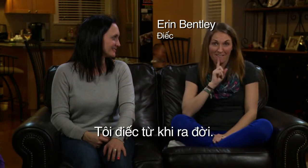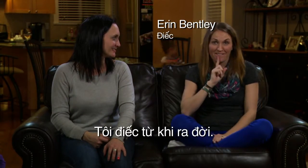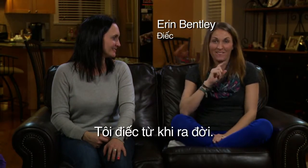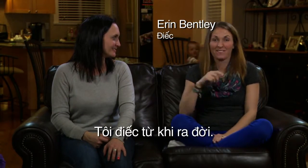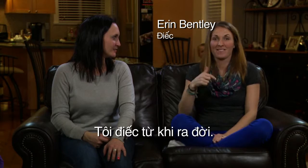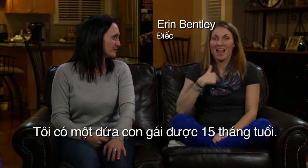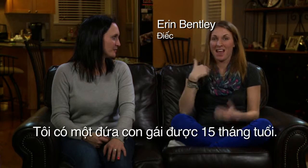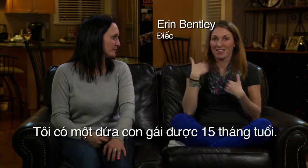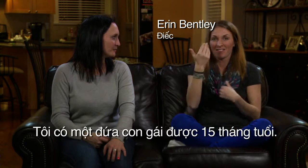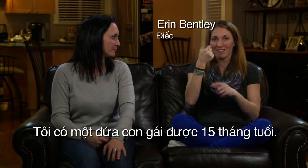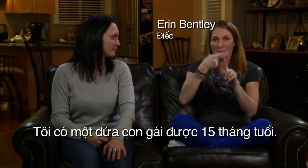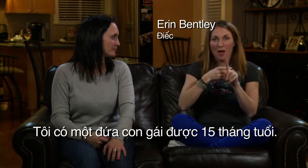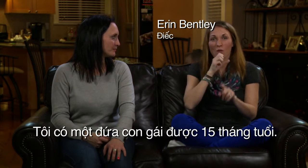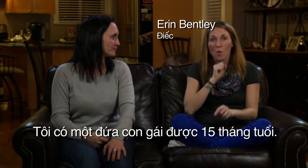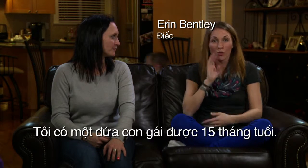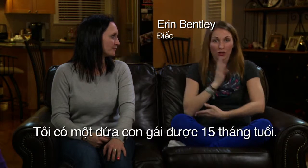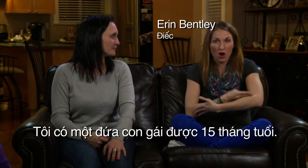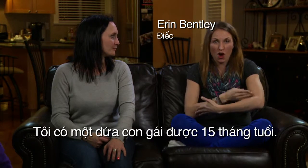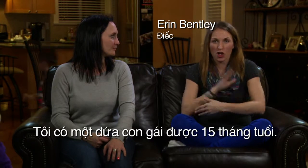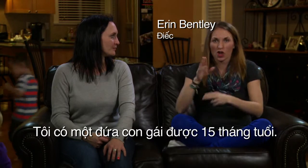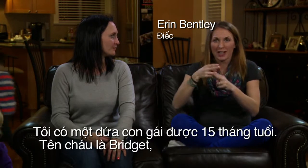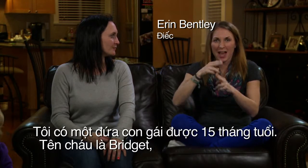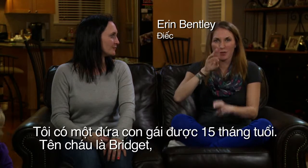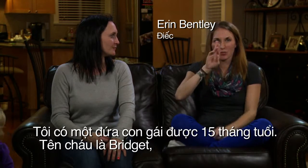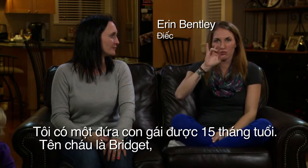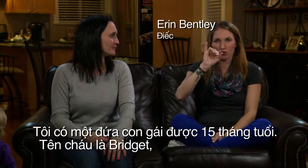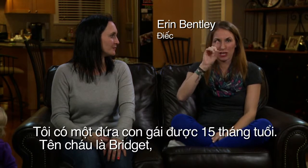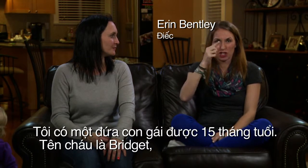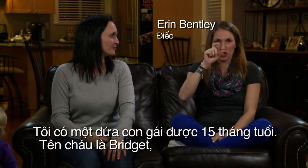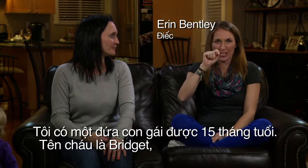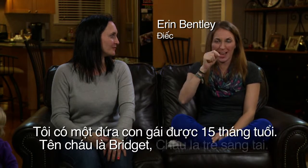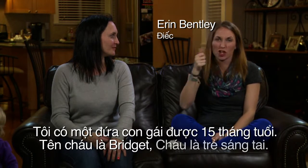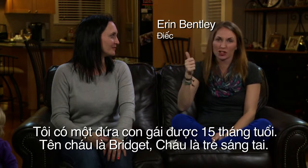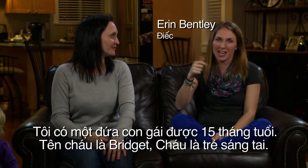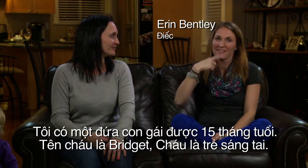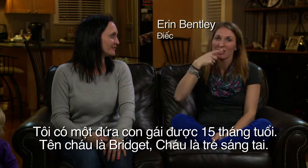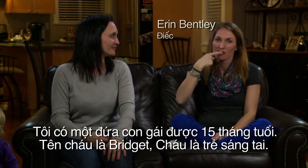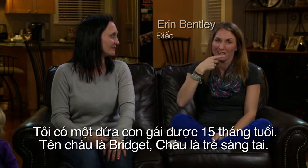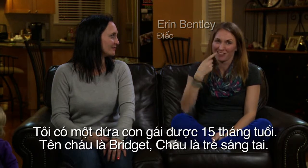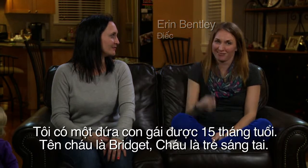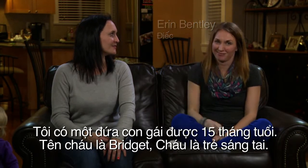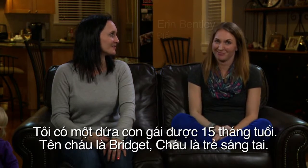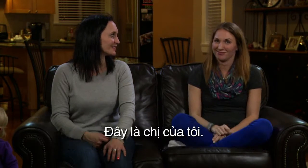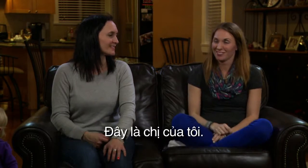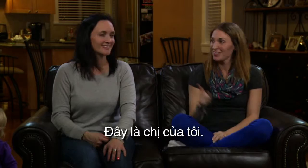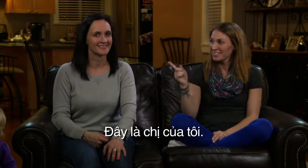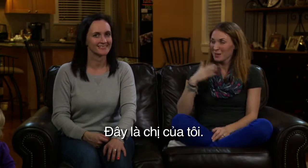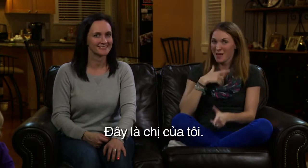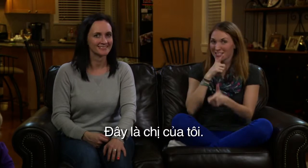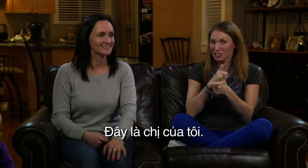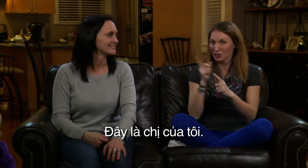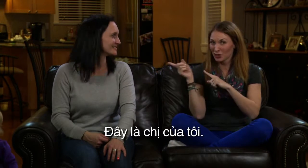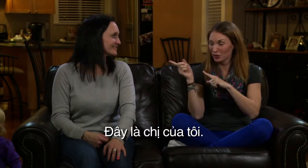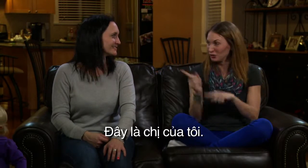deaf. I have a 50-month-old daughter. Her name is Bridget and she's hearing. And this is my sister.